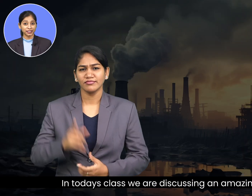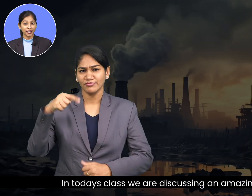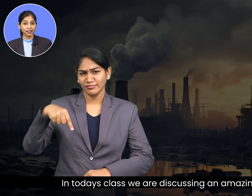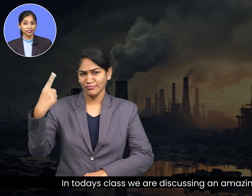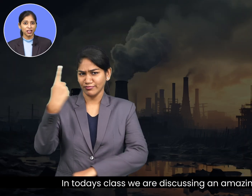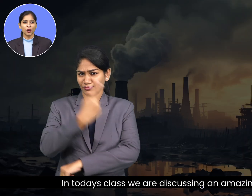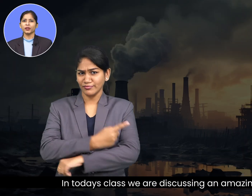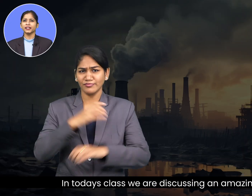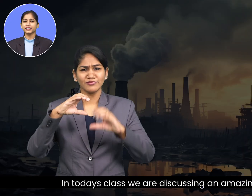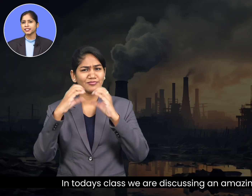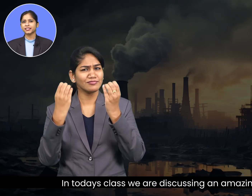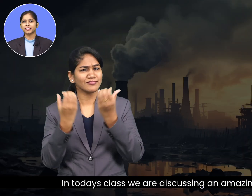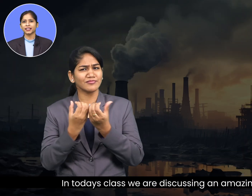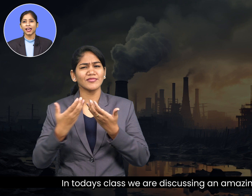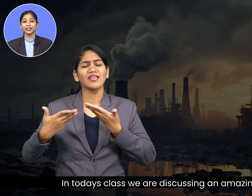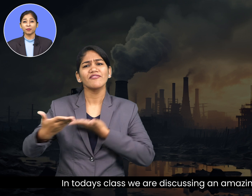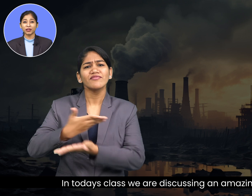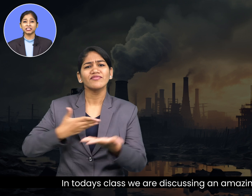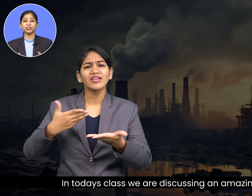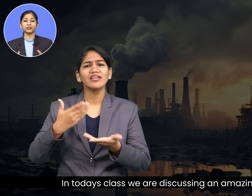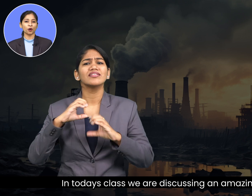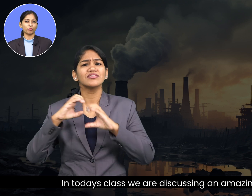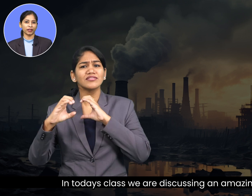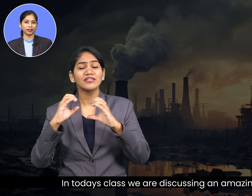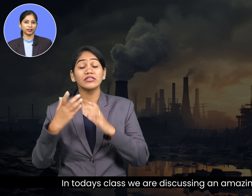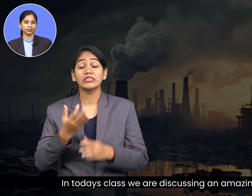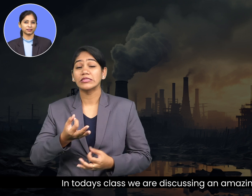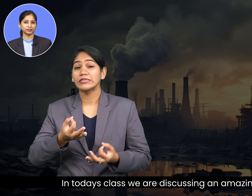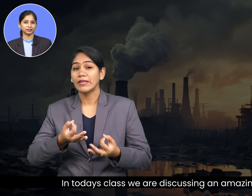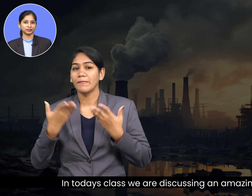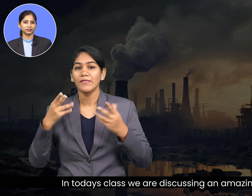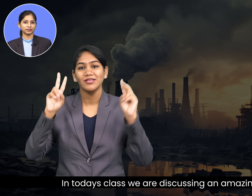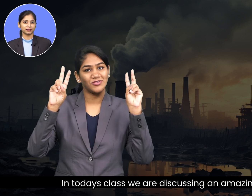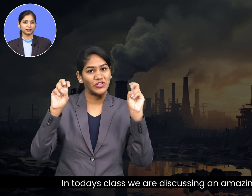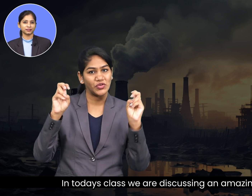In today's class, we are discussing an amazing topic,